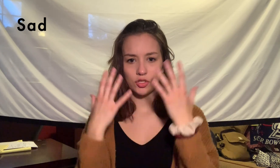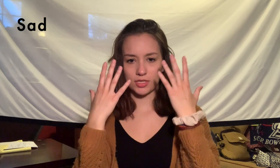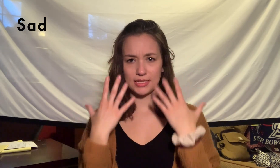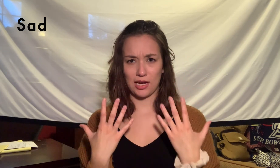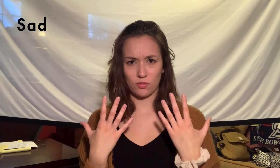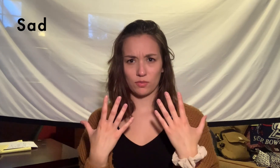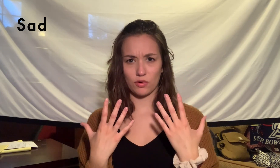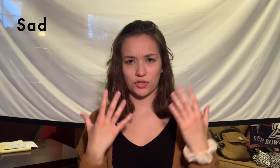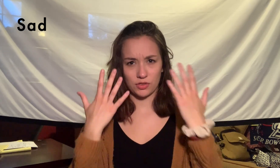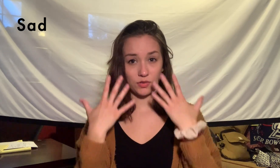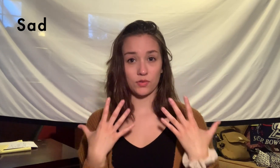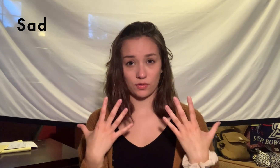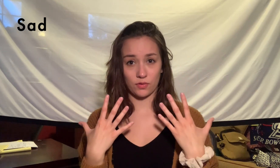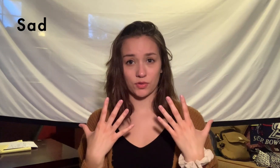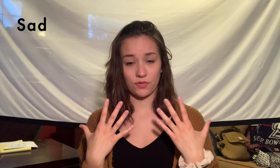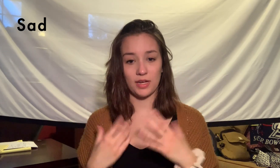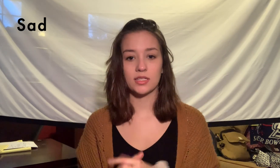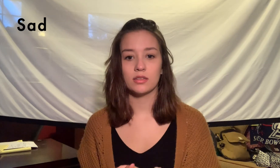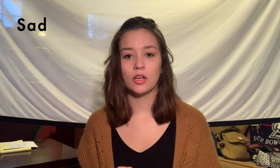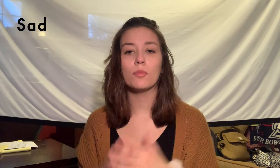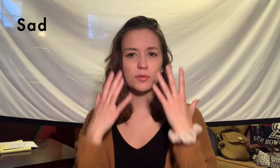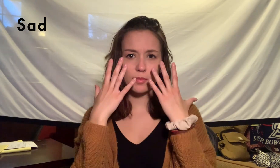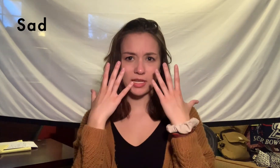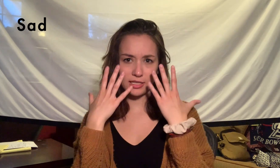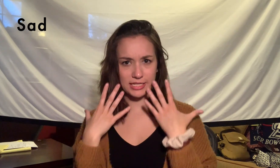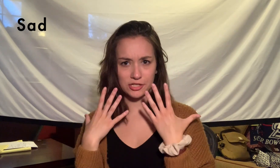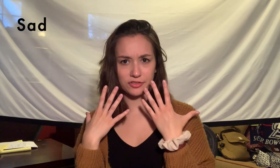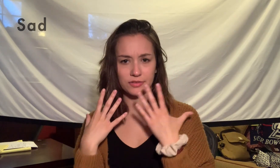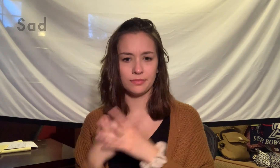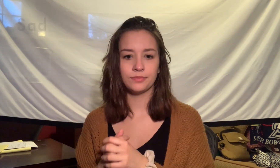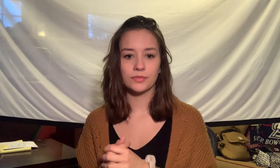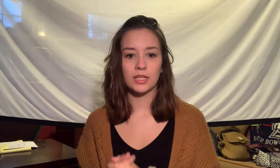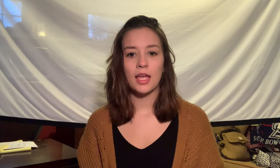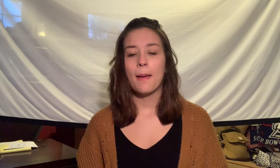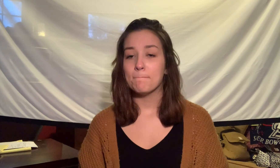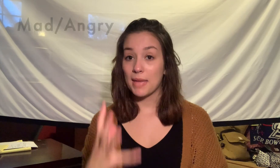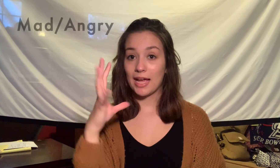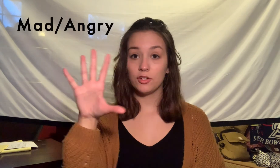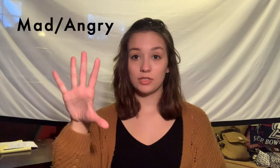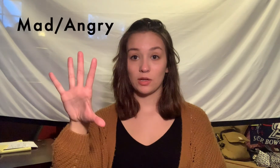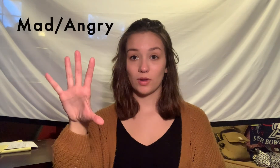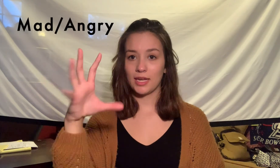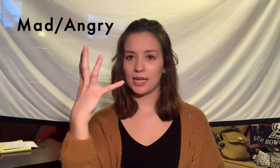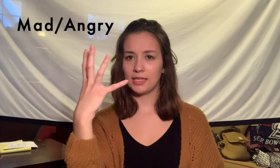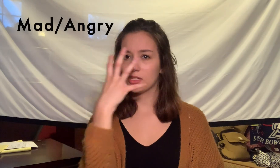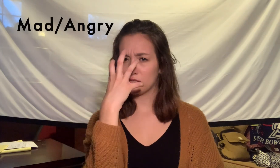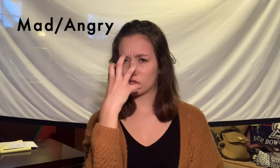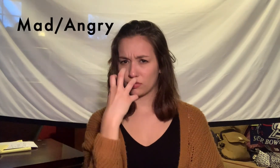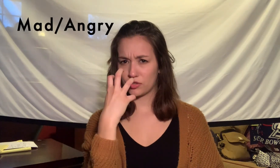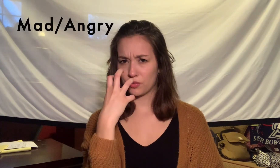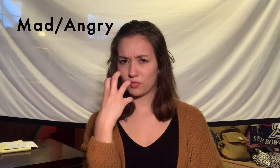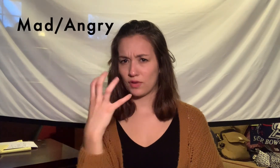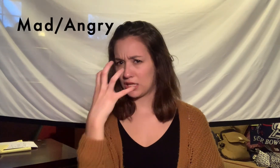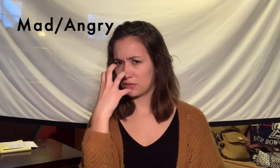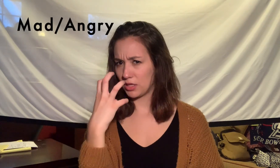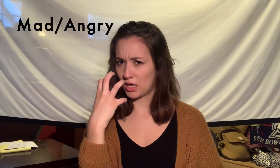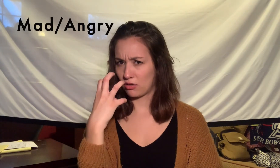Just downward motion, sort of towards your face, almost mimicking tears. Mad, you take one hand and scrunch up your face, make an angry face.